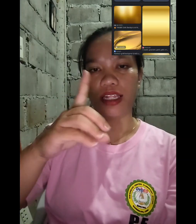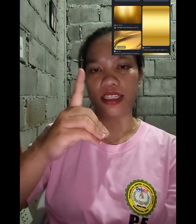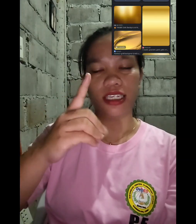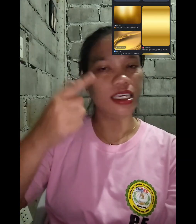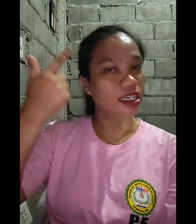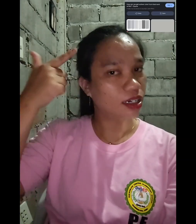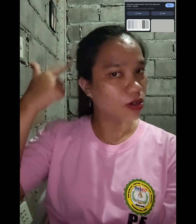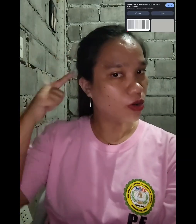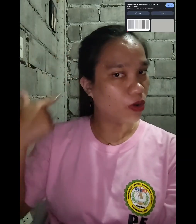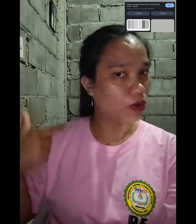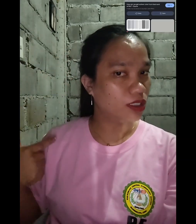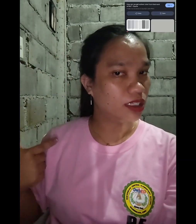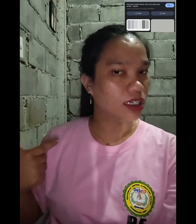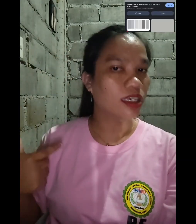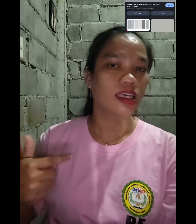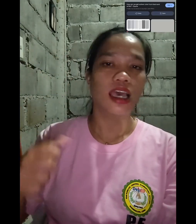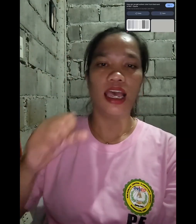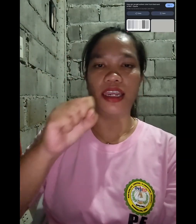G-O-L-D, gold. And